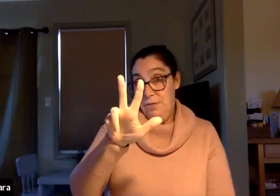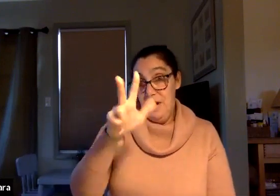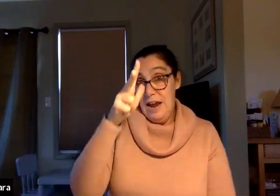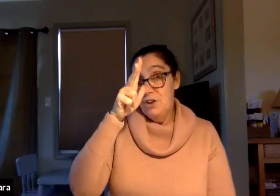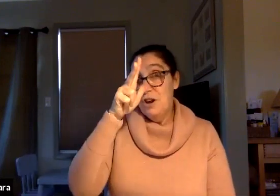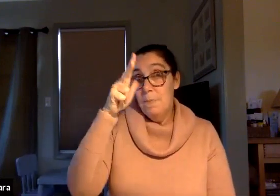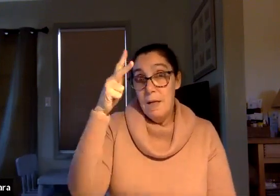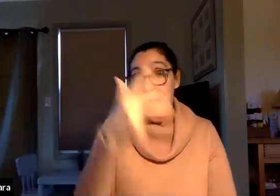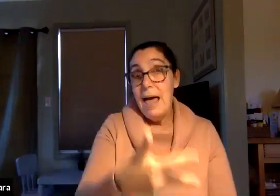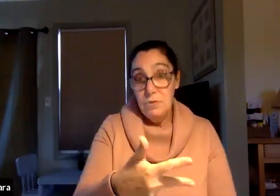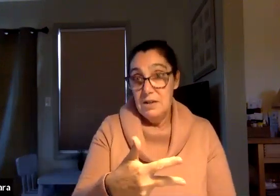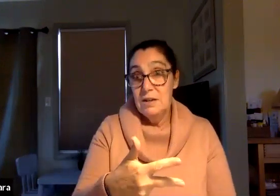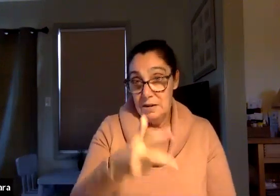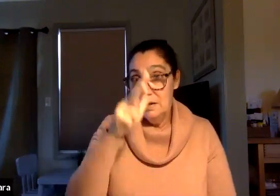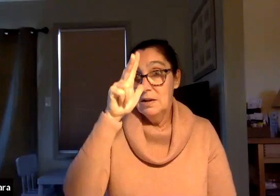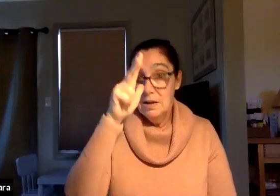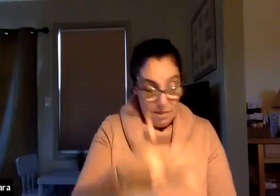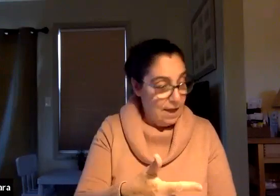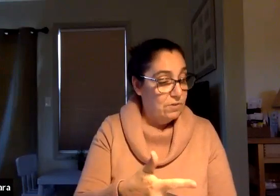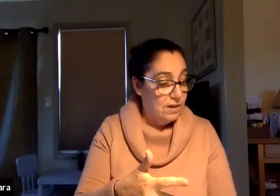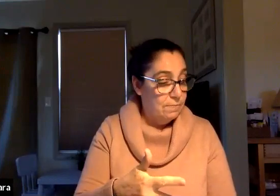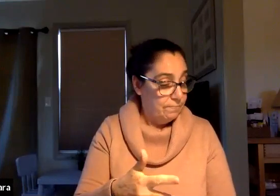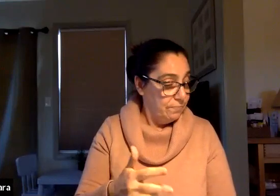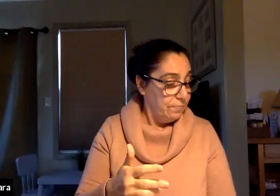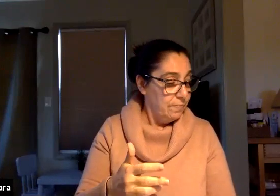3 hand shape, lousy. Lousy.